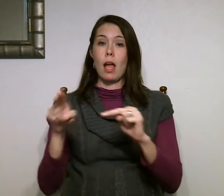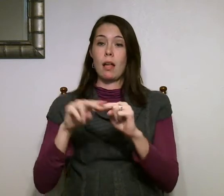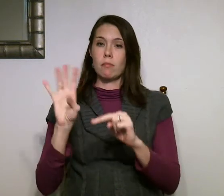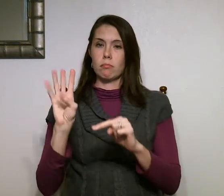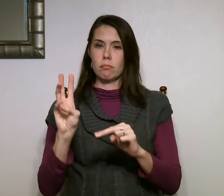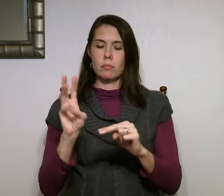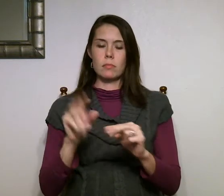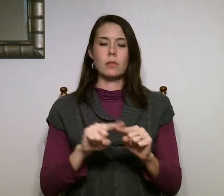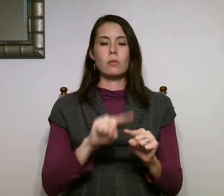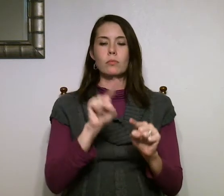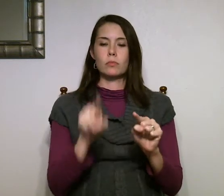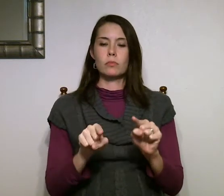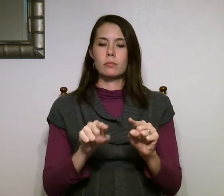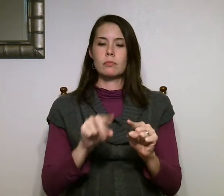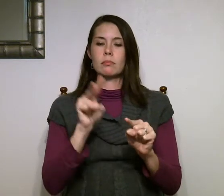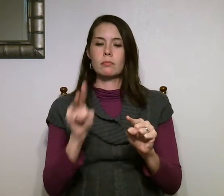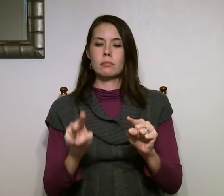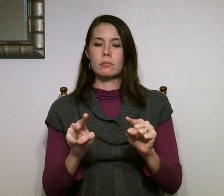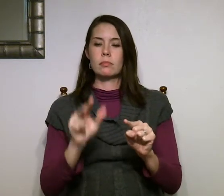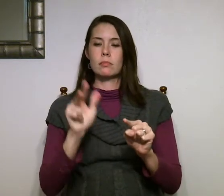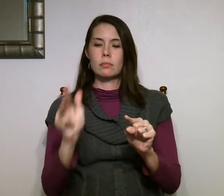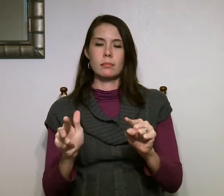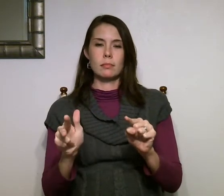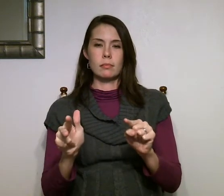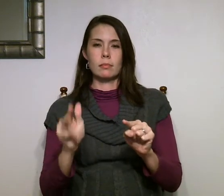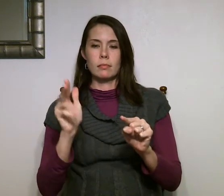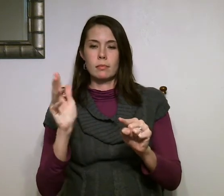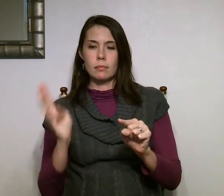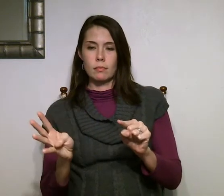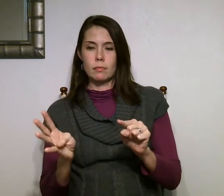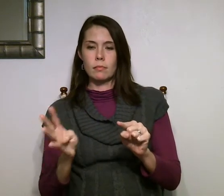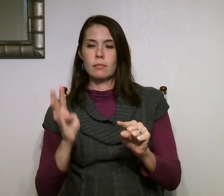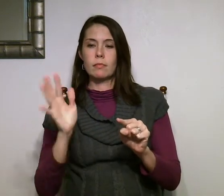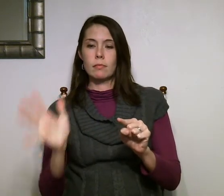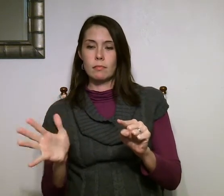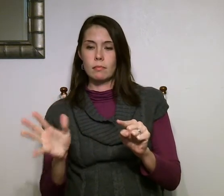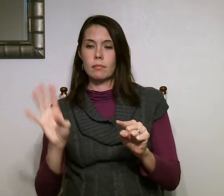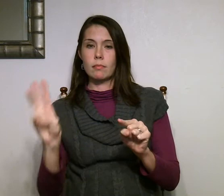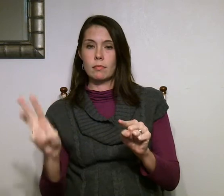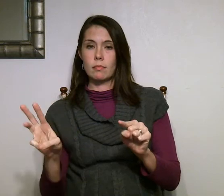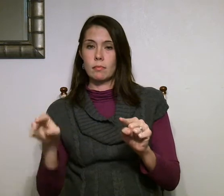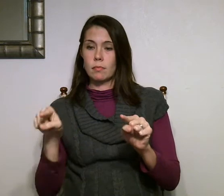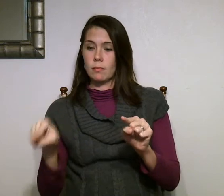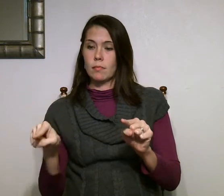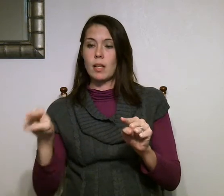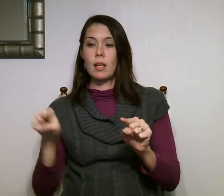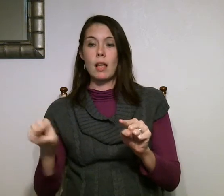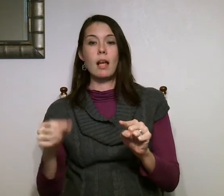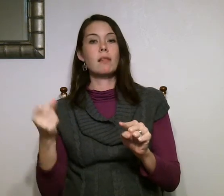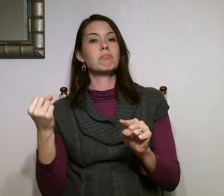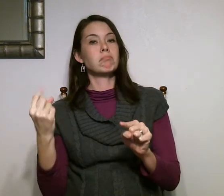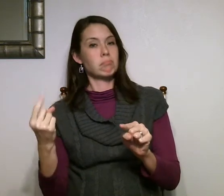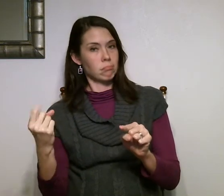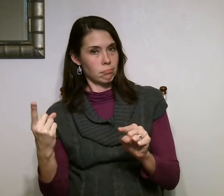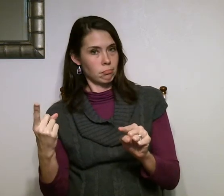3, 4, 5, 6. We're at 11. So 5